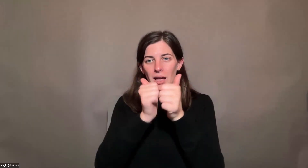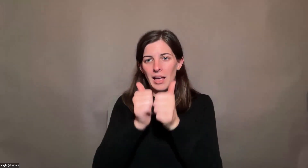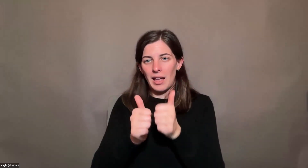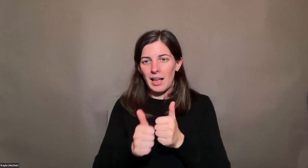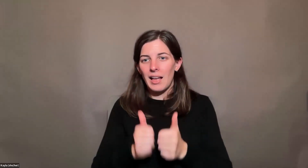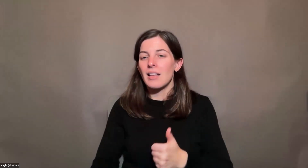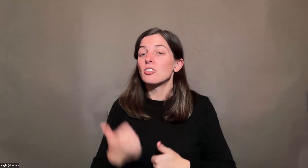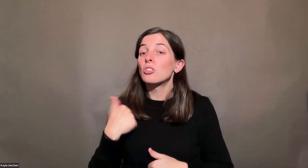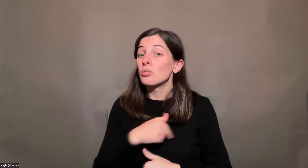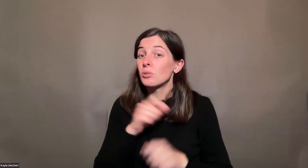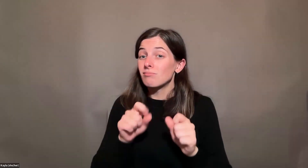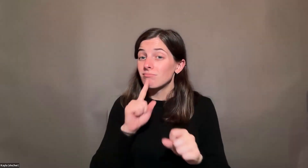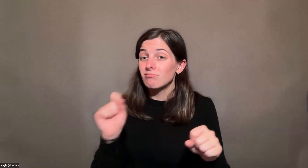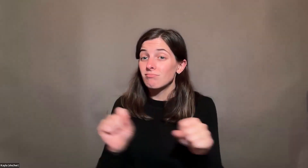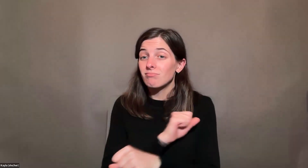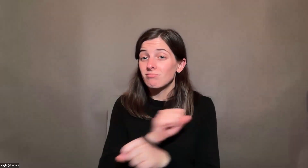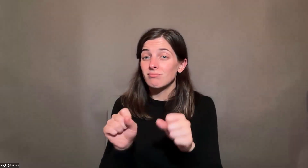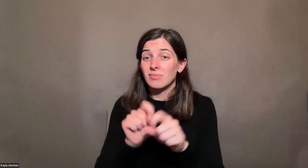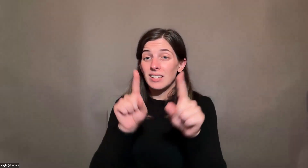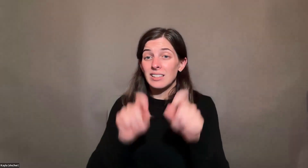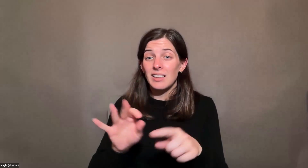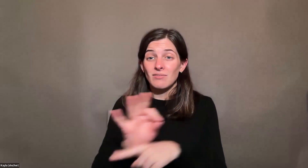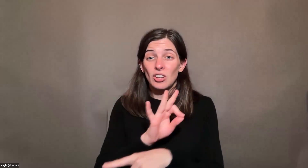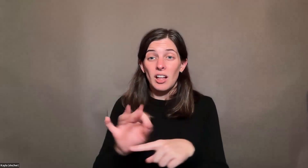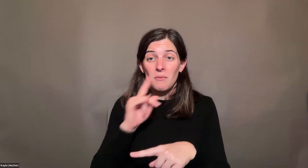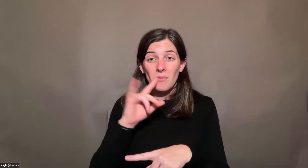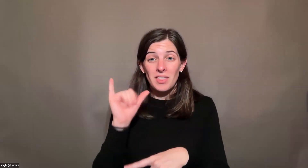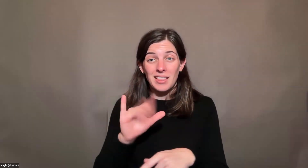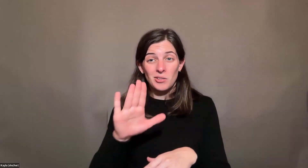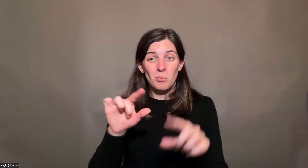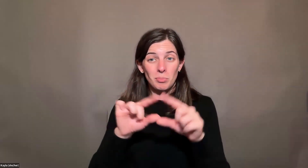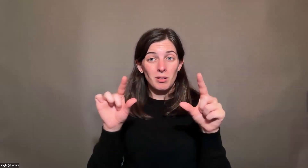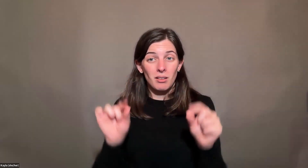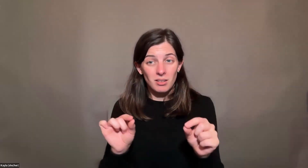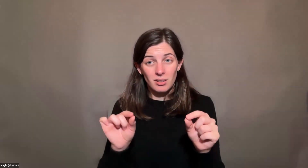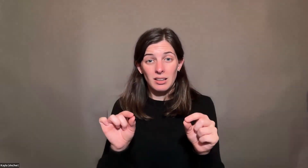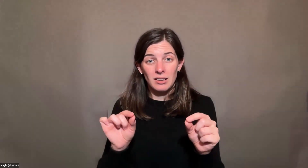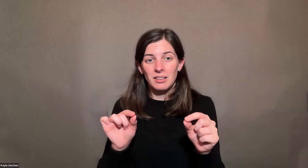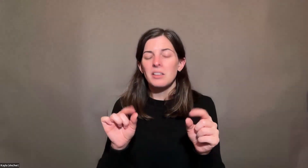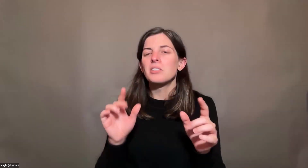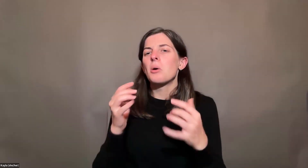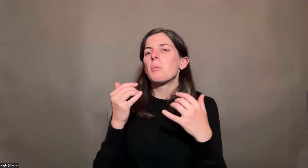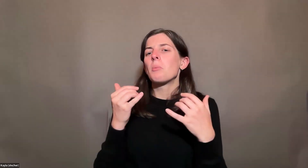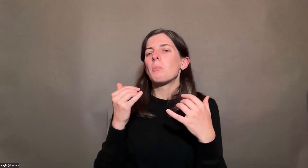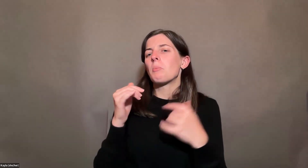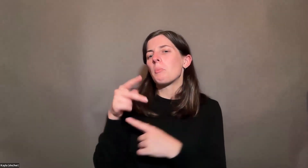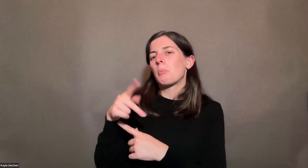actually test the tab functionality of your block. So Playwright is actually having the good tool, so you can